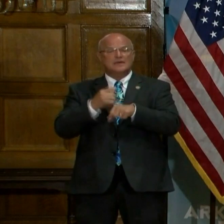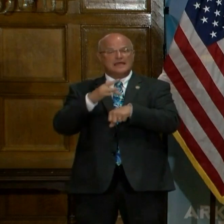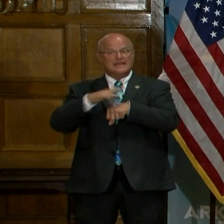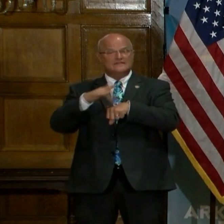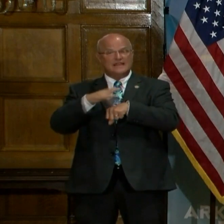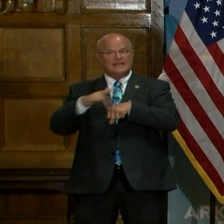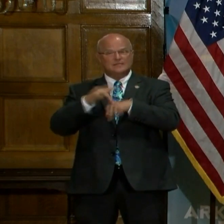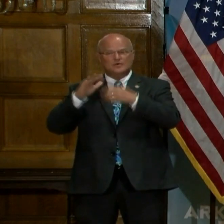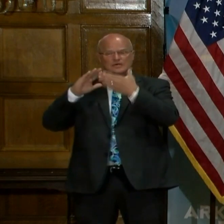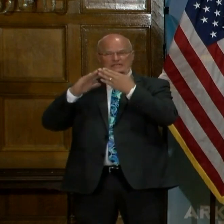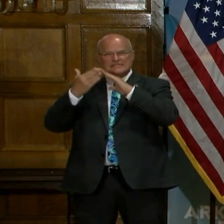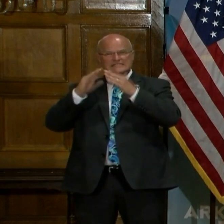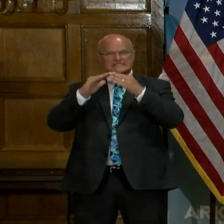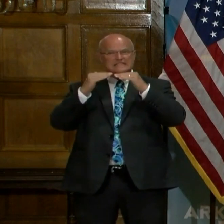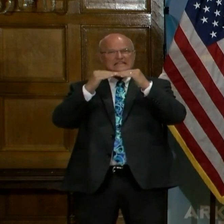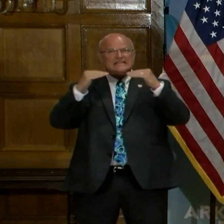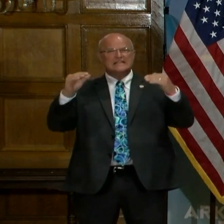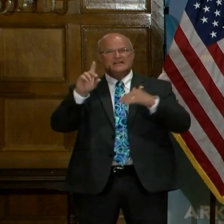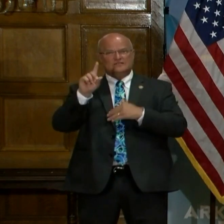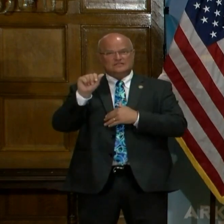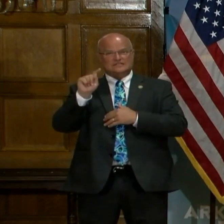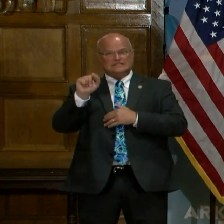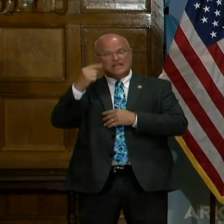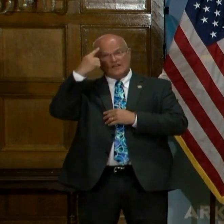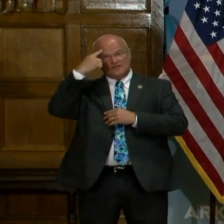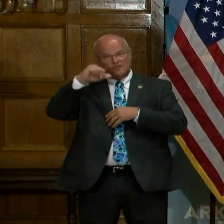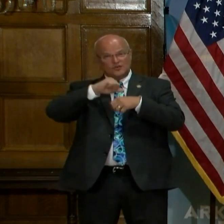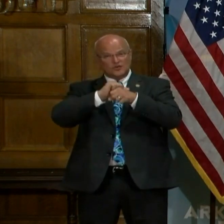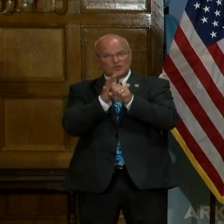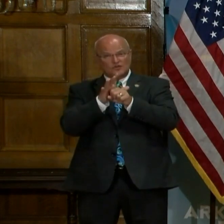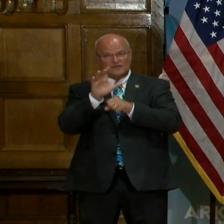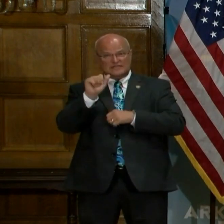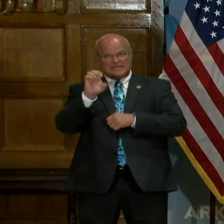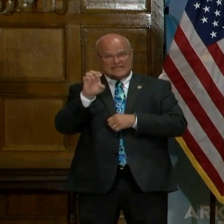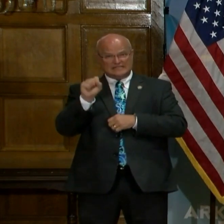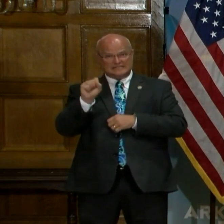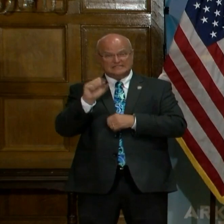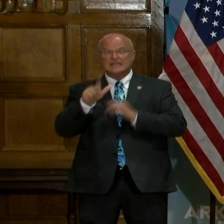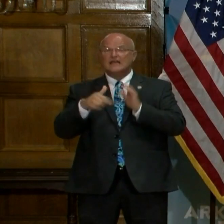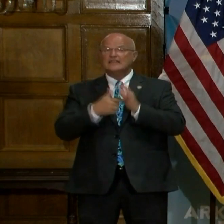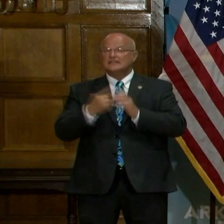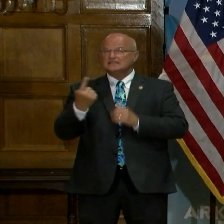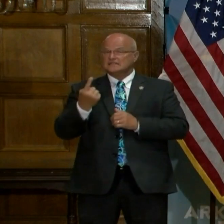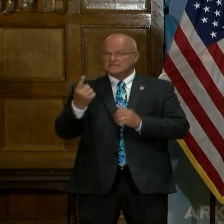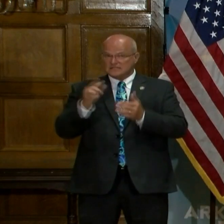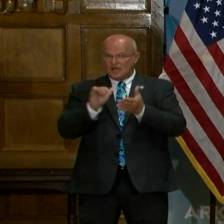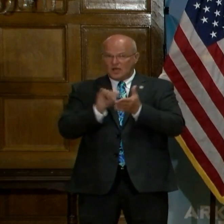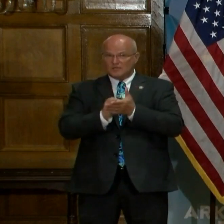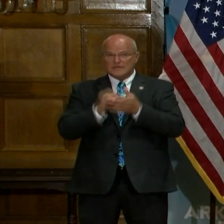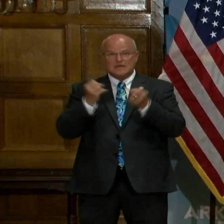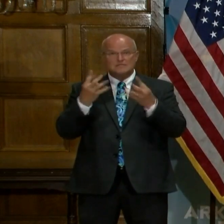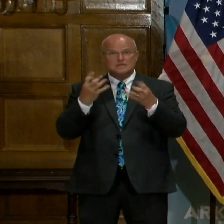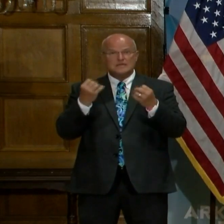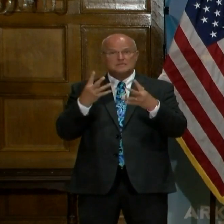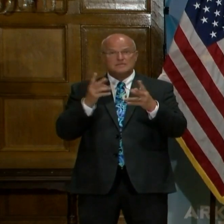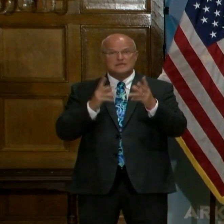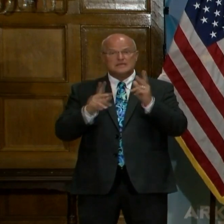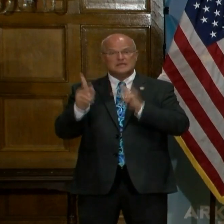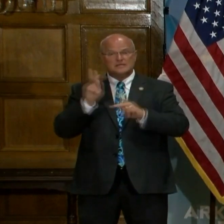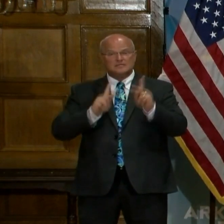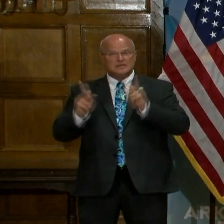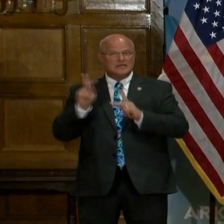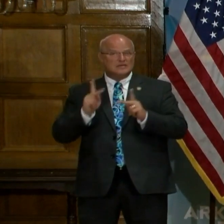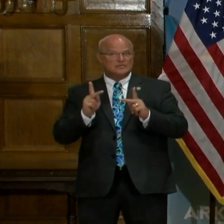available city-level data for COVID cases. And this is something that many